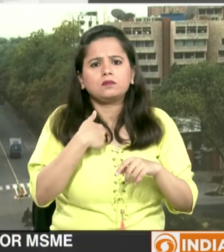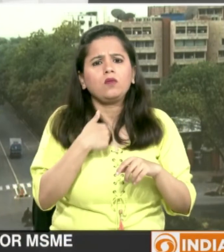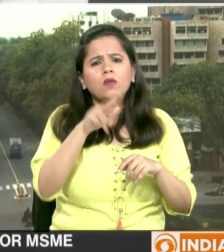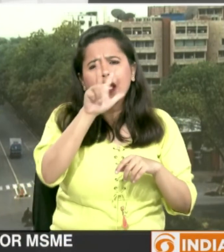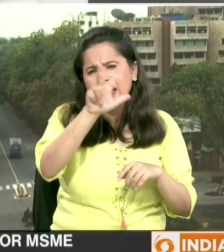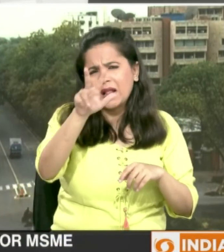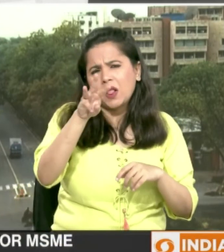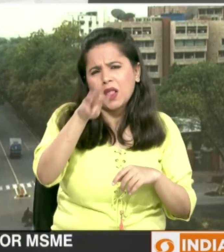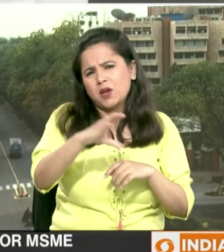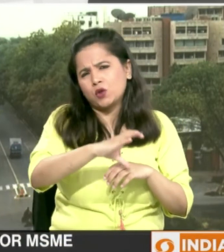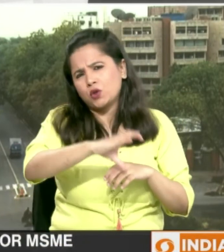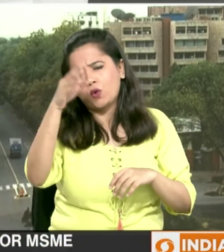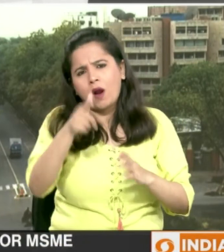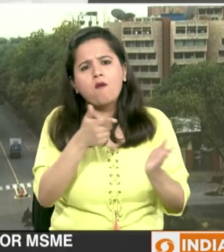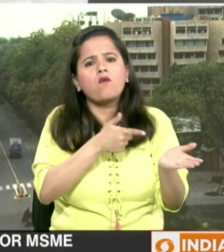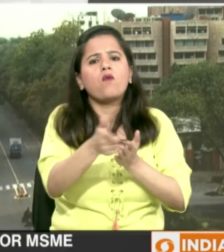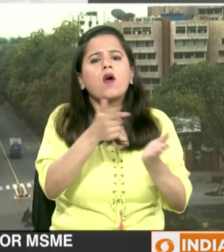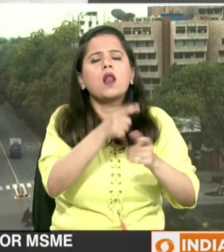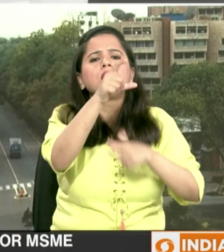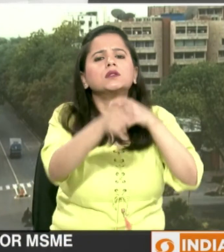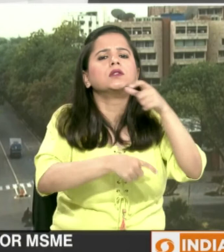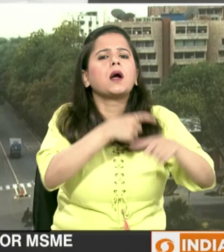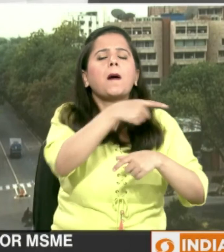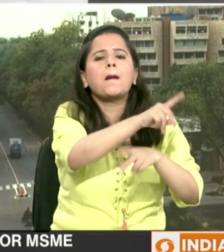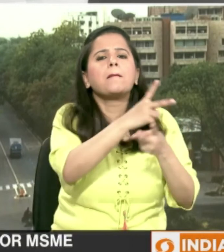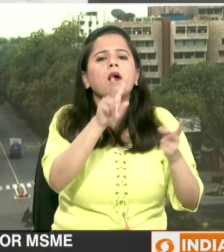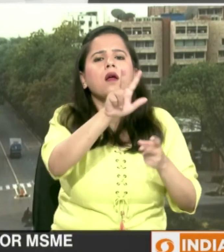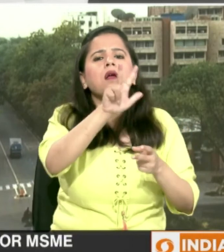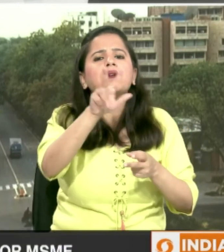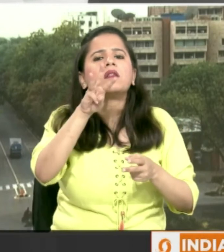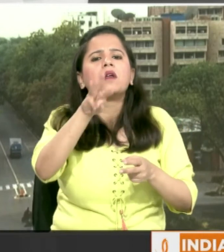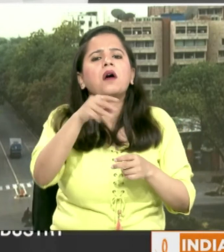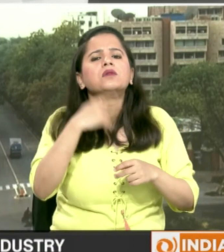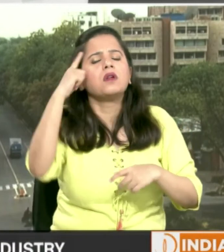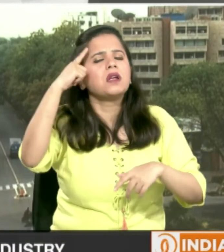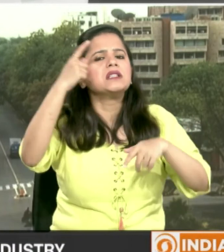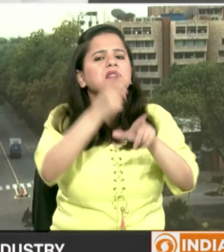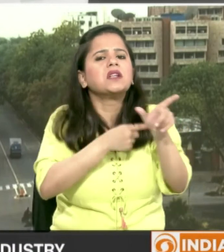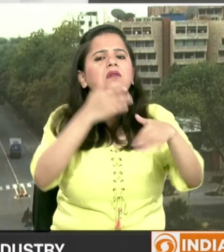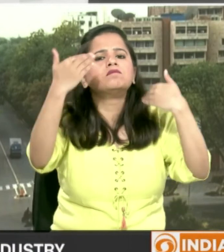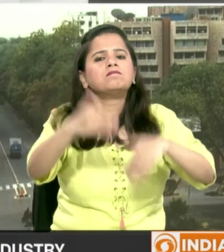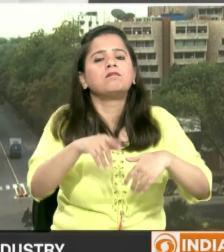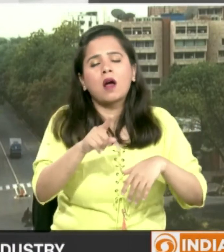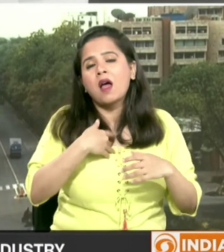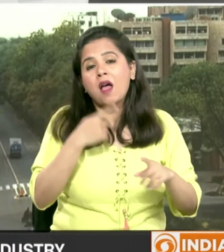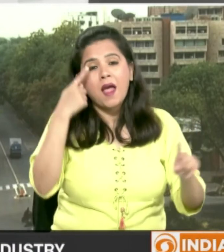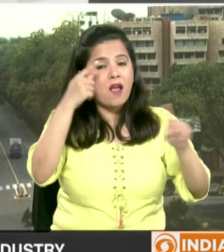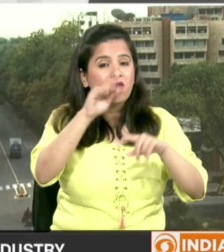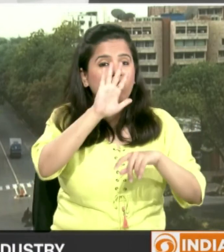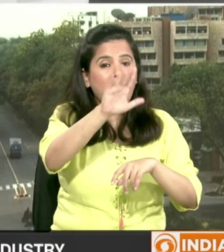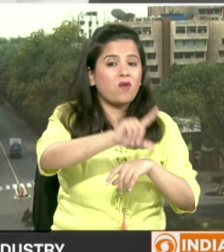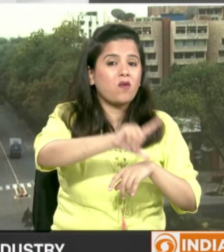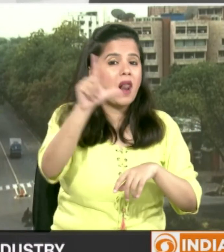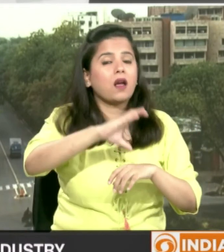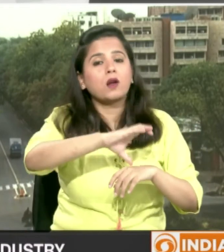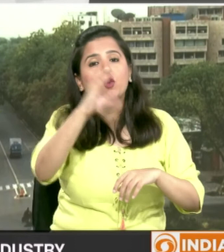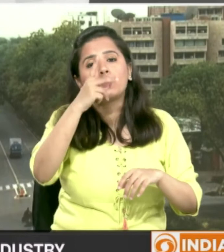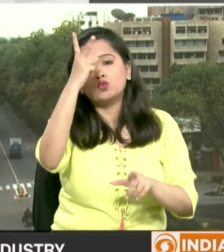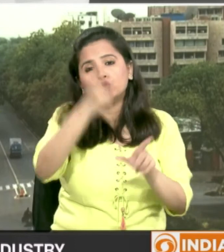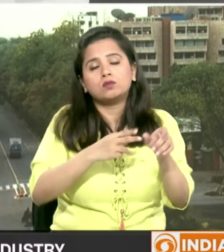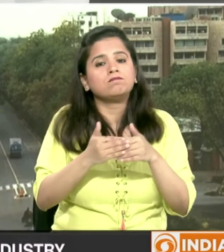crore of village industry. Now, we have a target to make it 5 lakh crores within 2